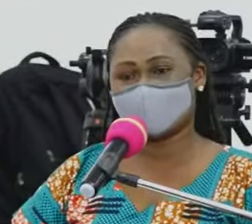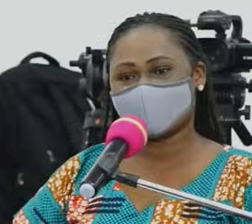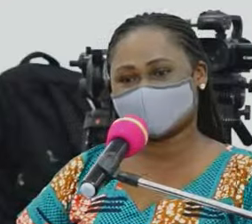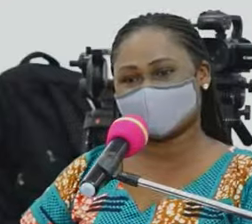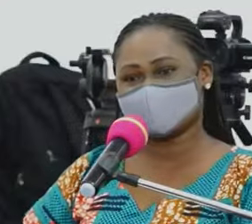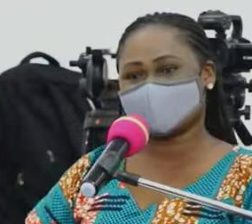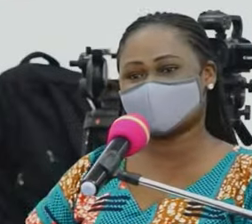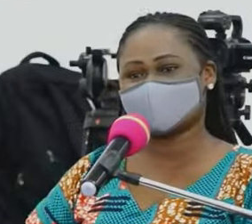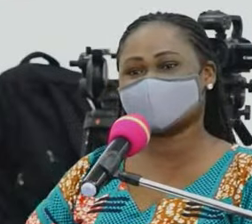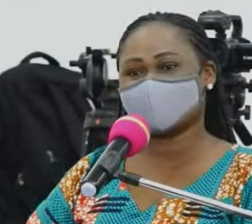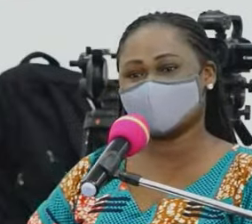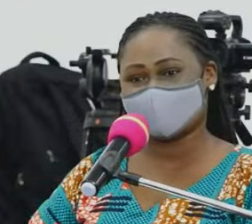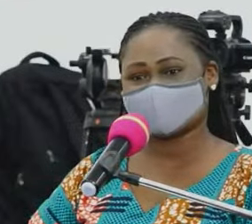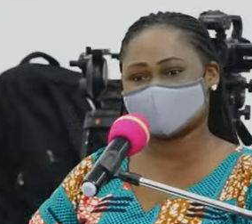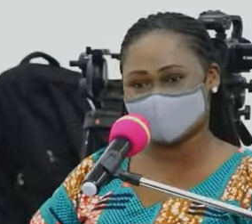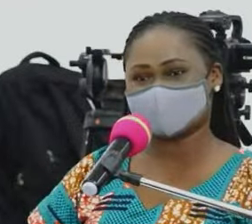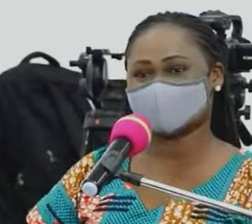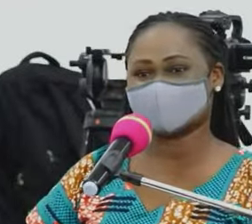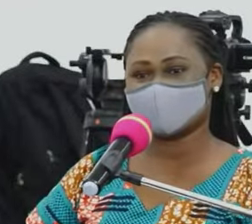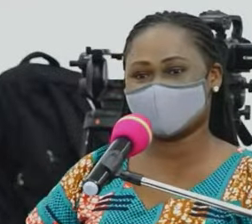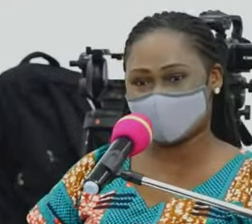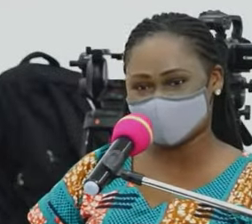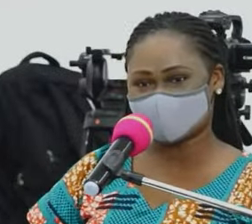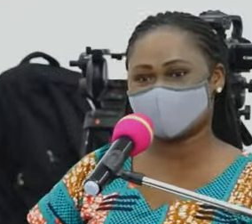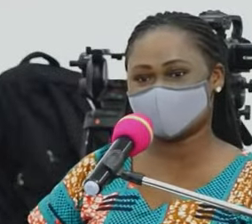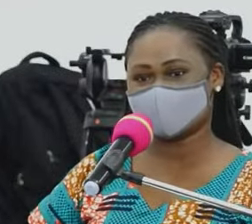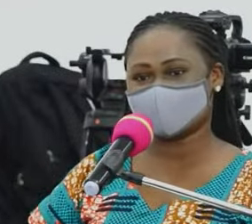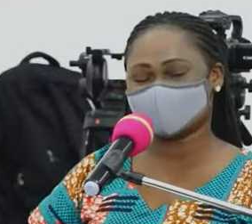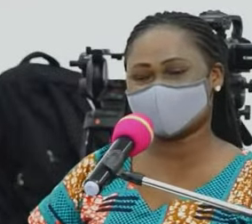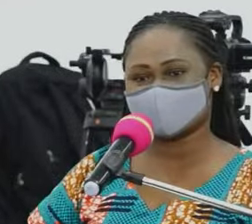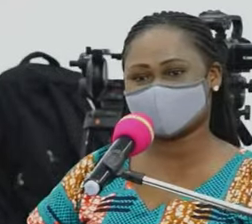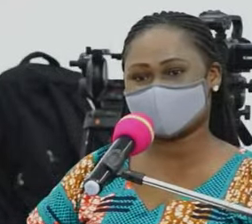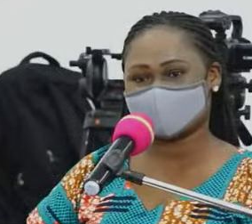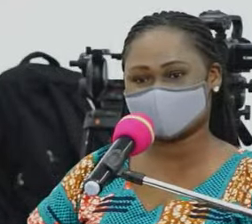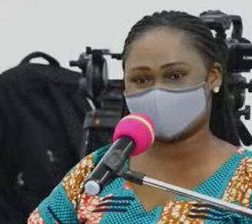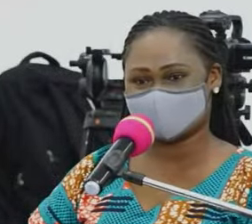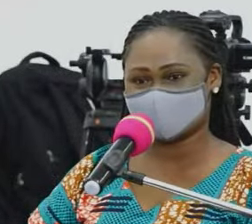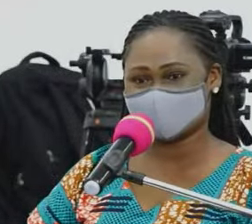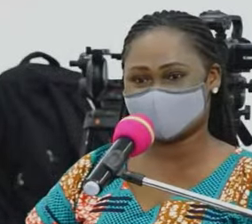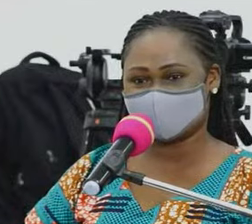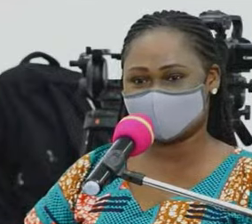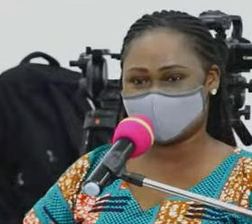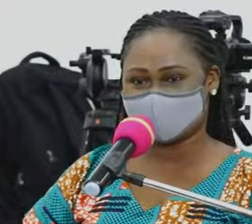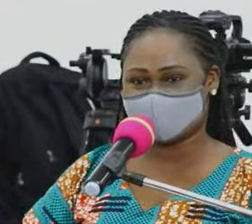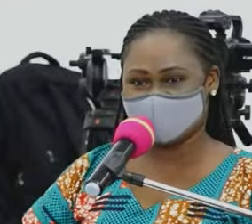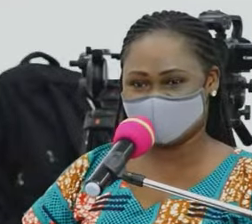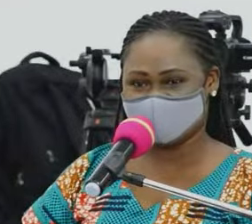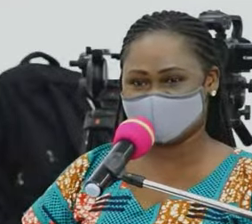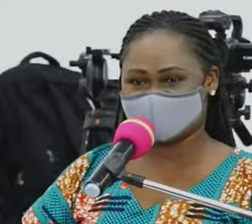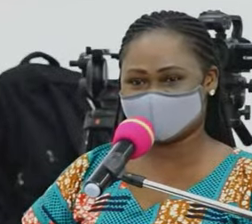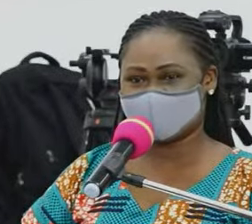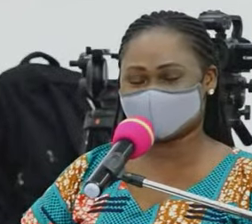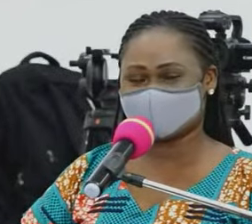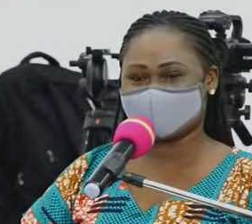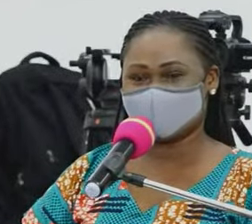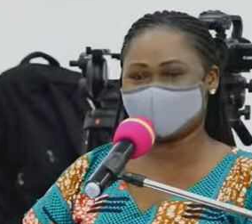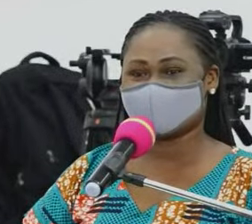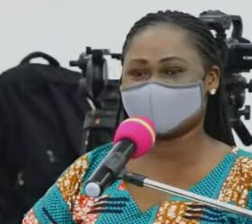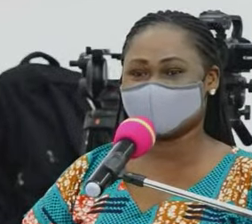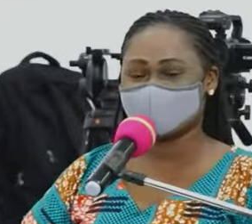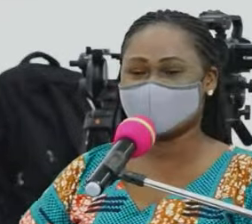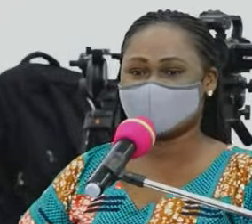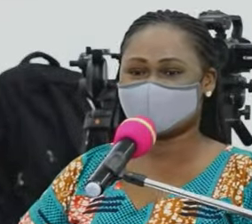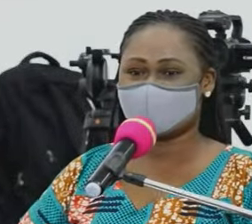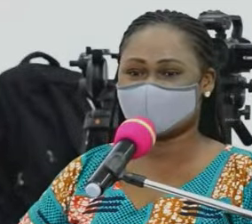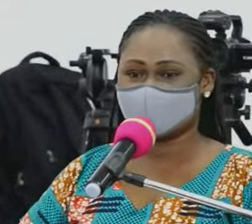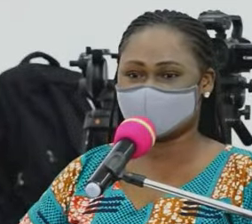Lake. What percentage did the human activities contributed as well as the trees, if we can get that, and how